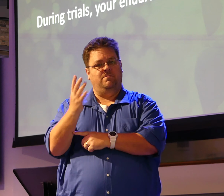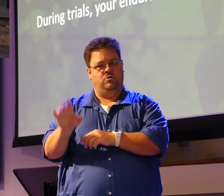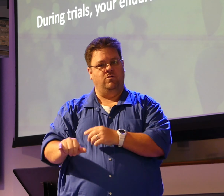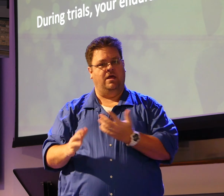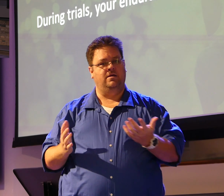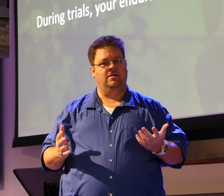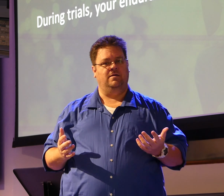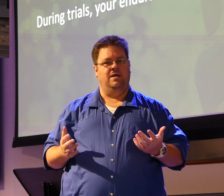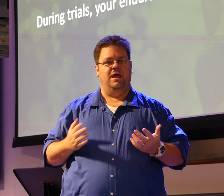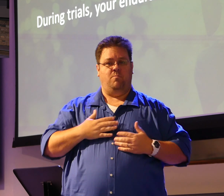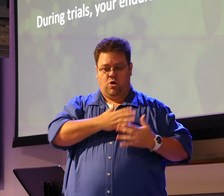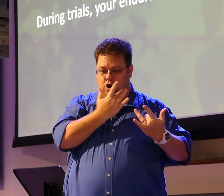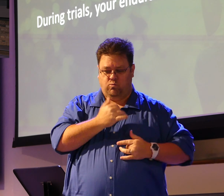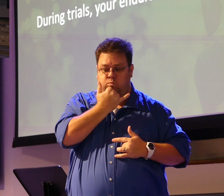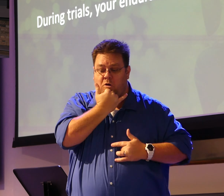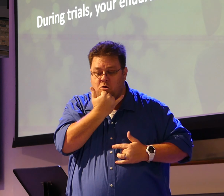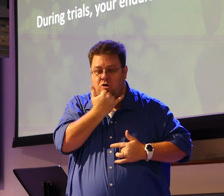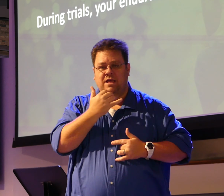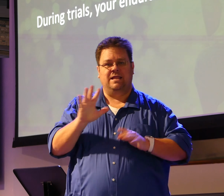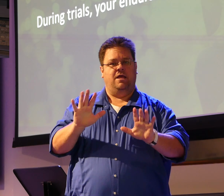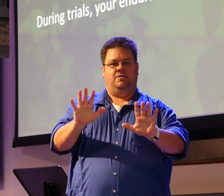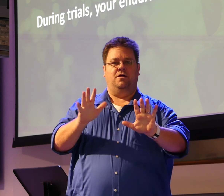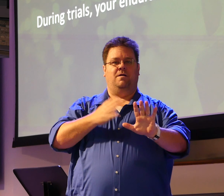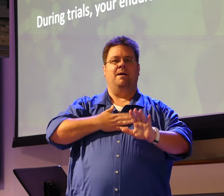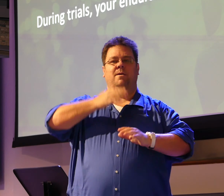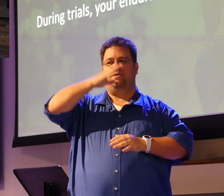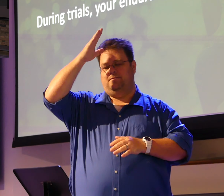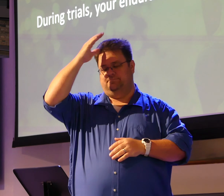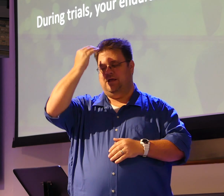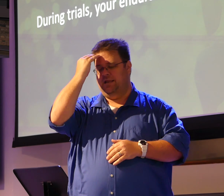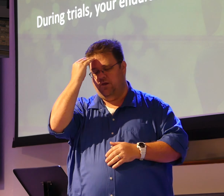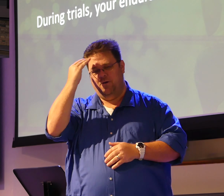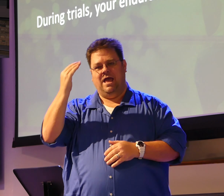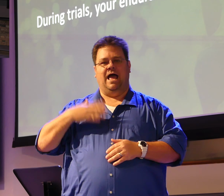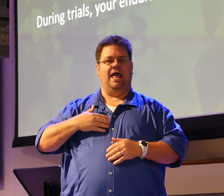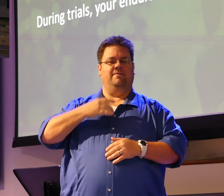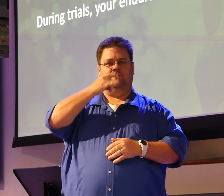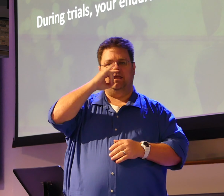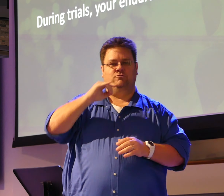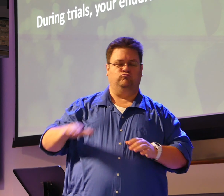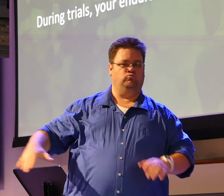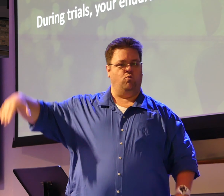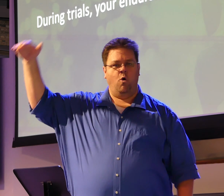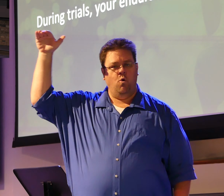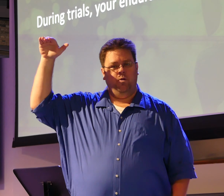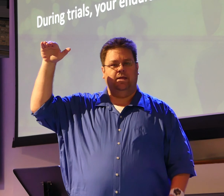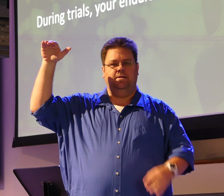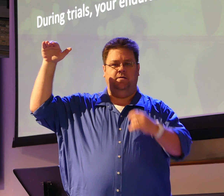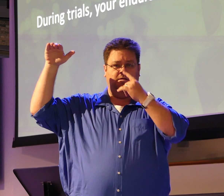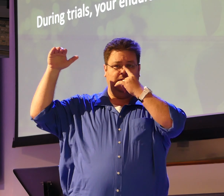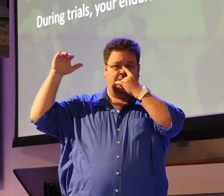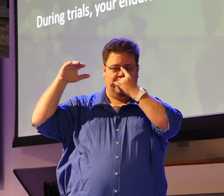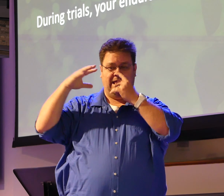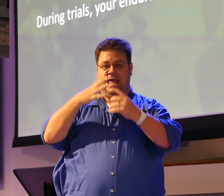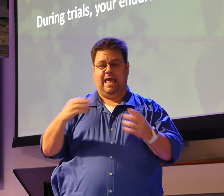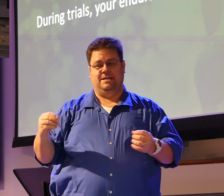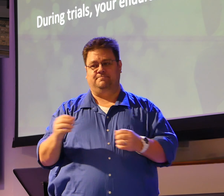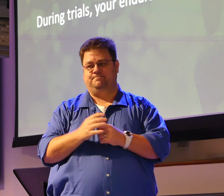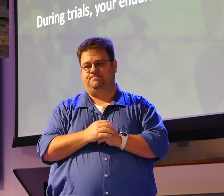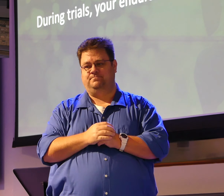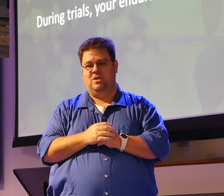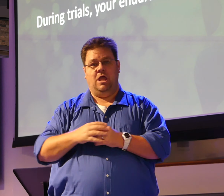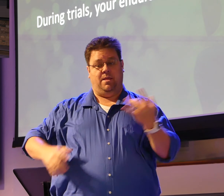you know i mean i'm not saying that our heart's wrong at all i'm a parent i know i got i got kids now that are grown you know